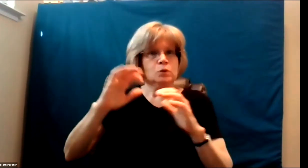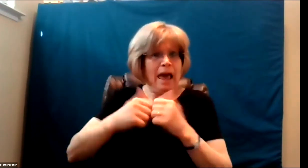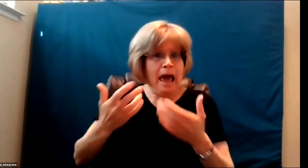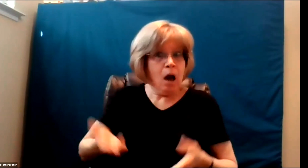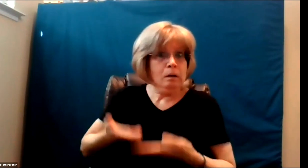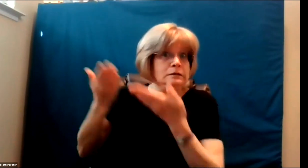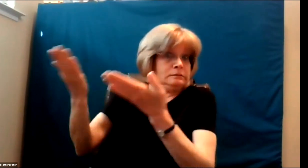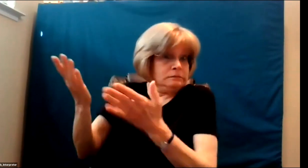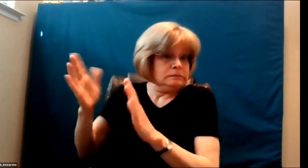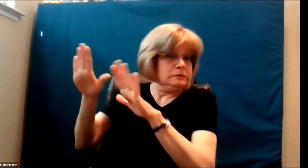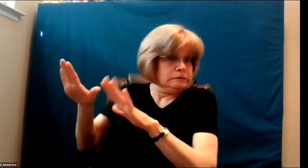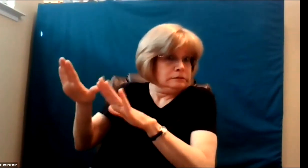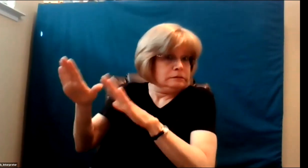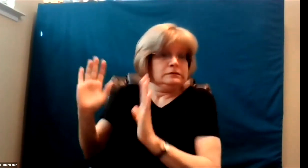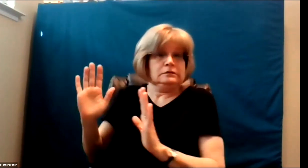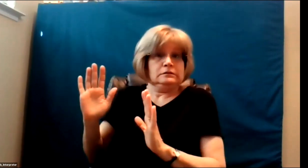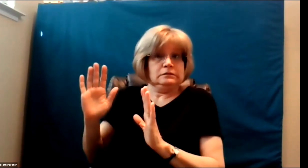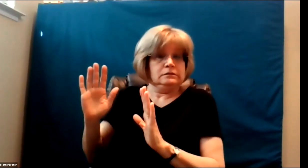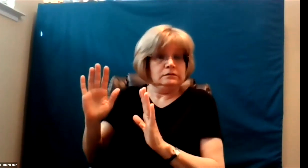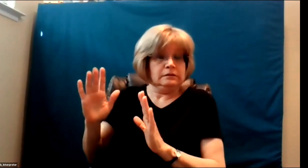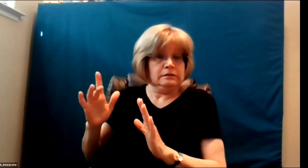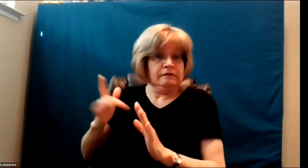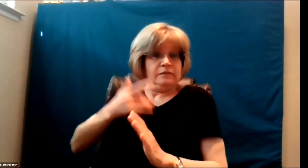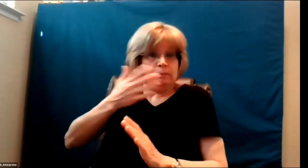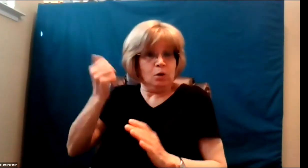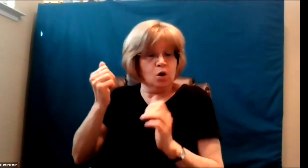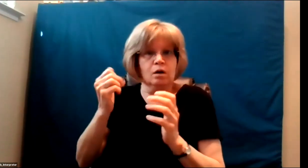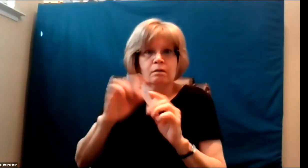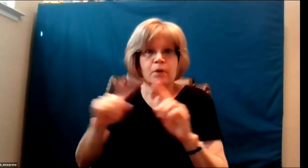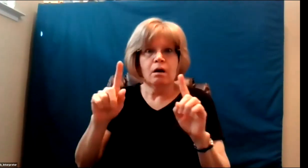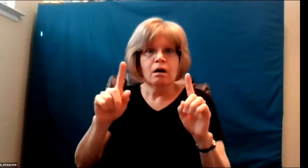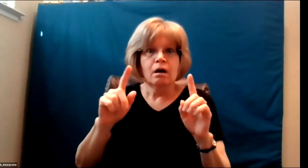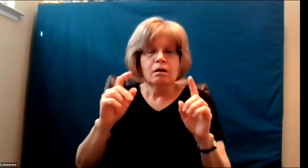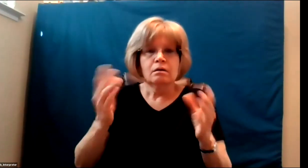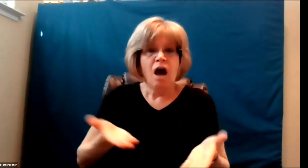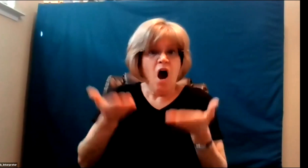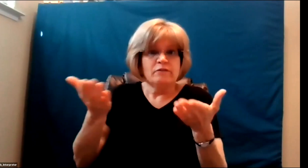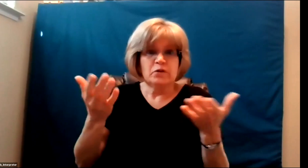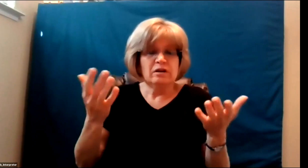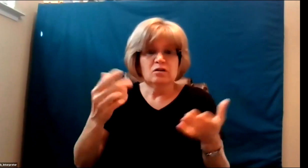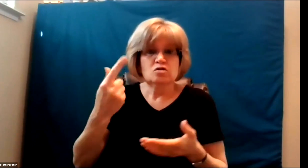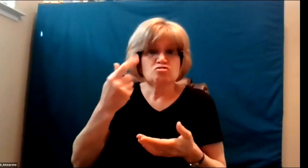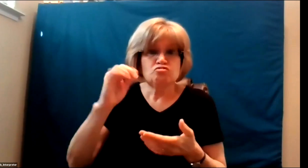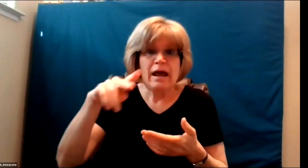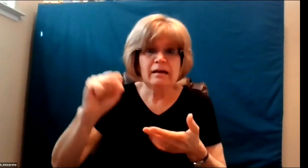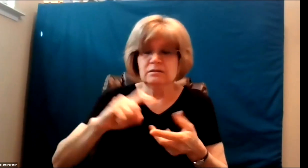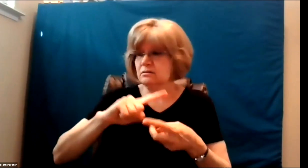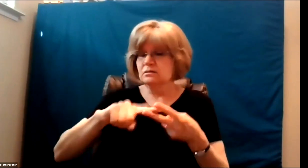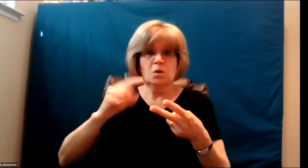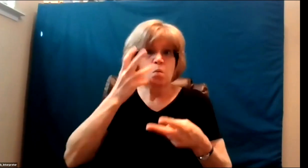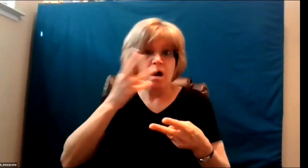and mollify God's wrath without offerings? It just added insult to injury.